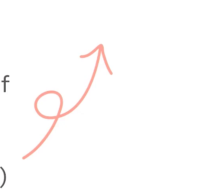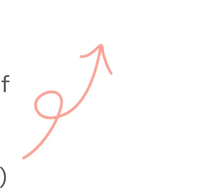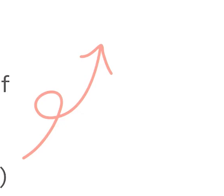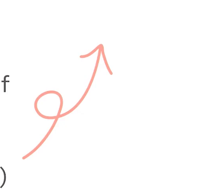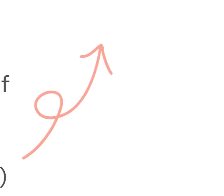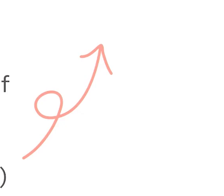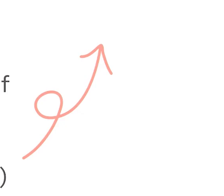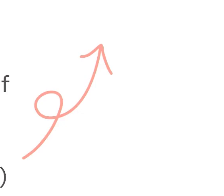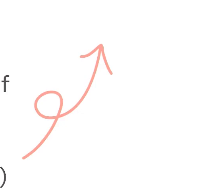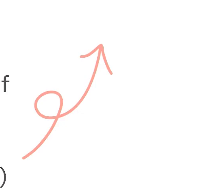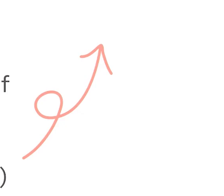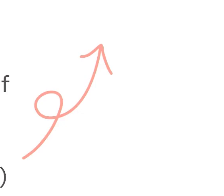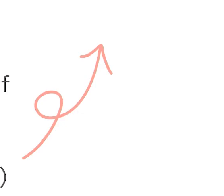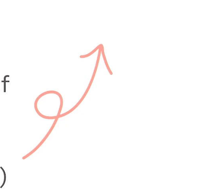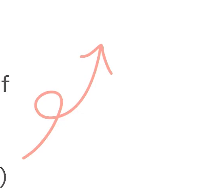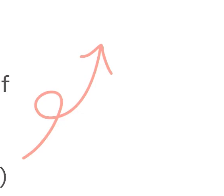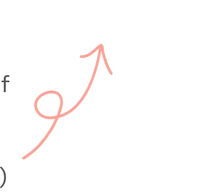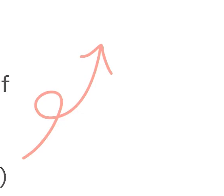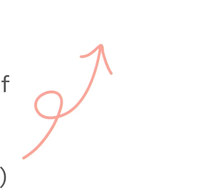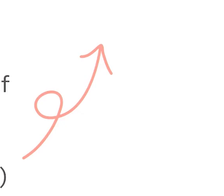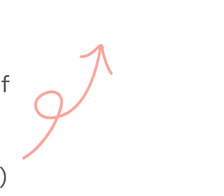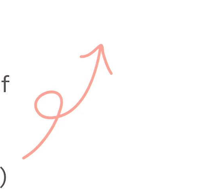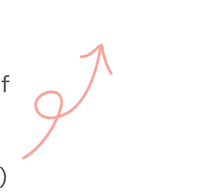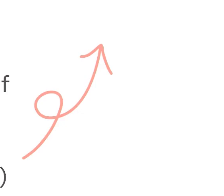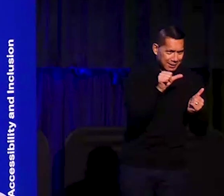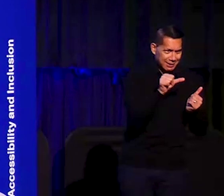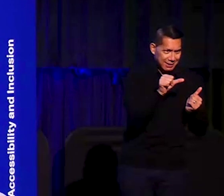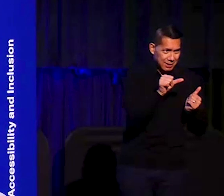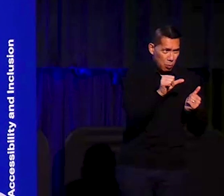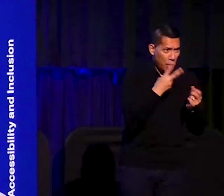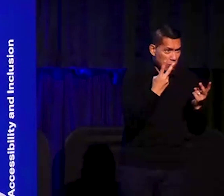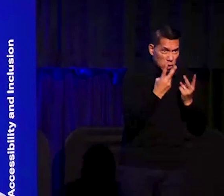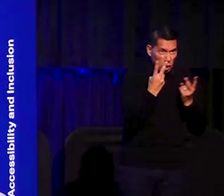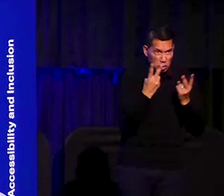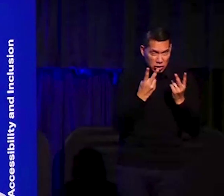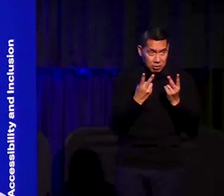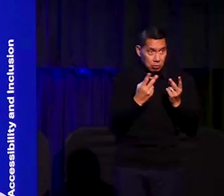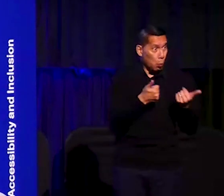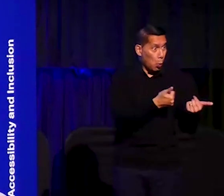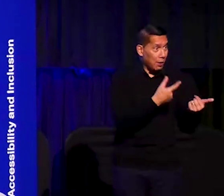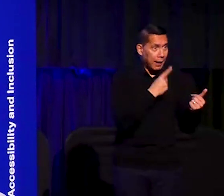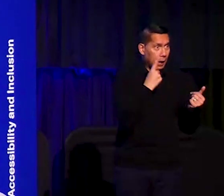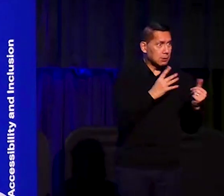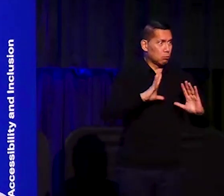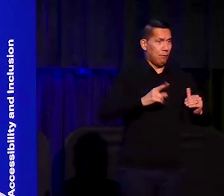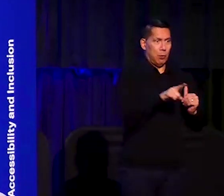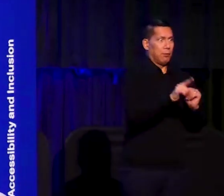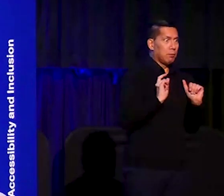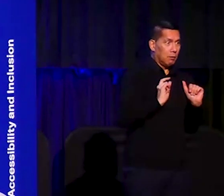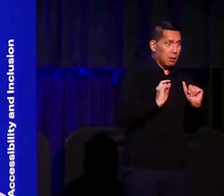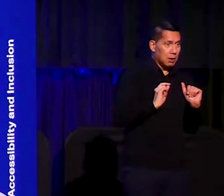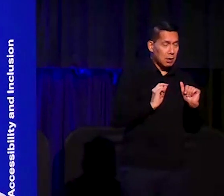find the right button without having to resort to the search? Cool. If I pause for a second over the menu, you can't